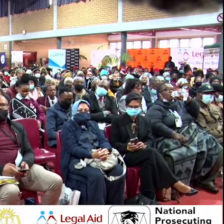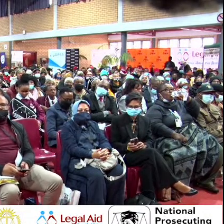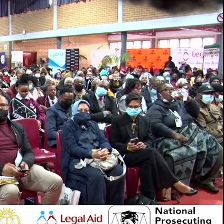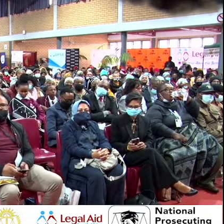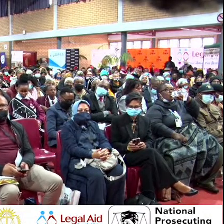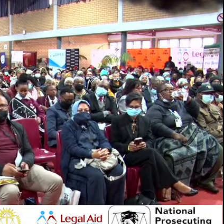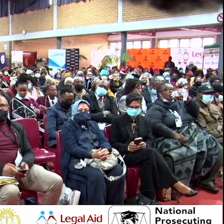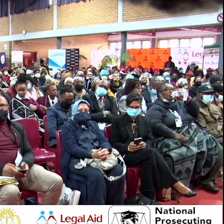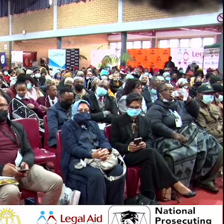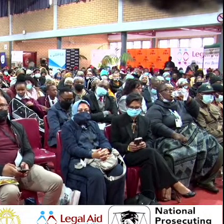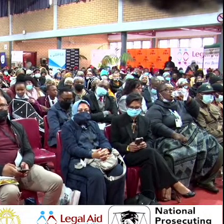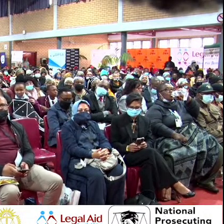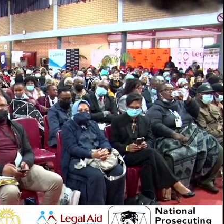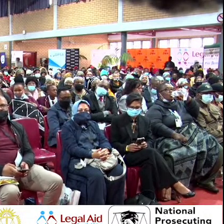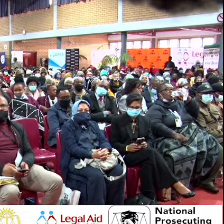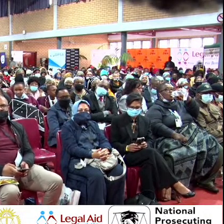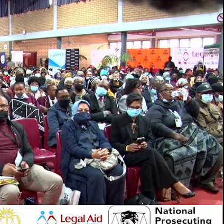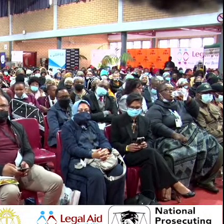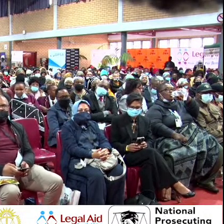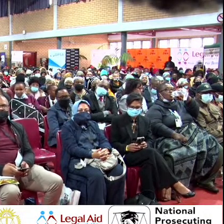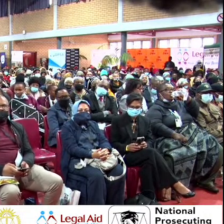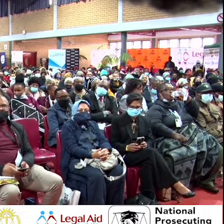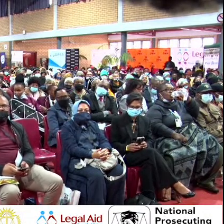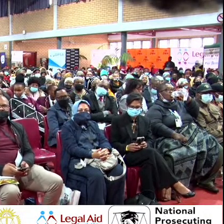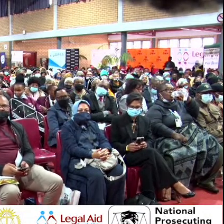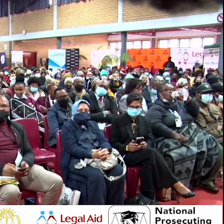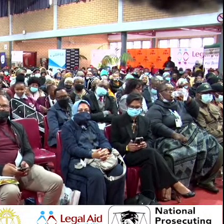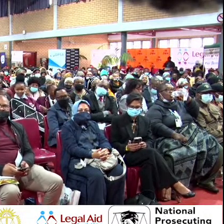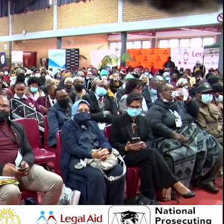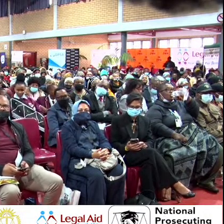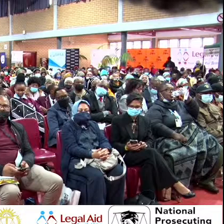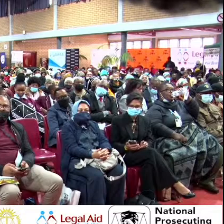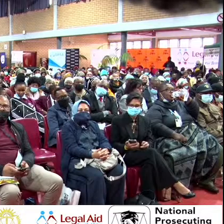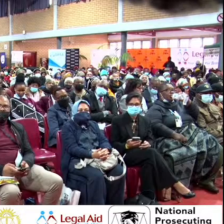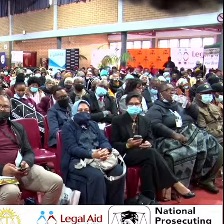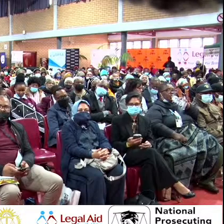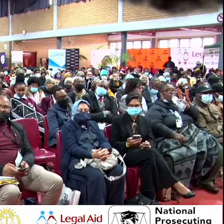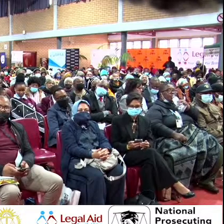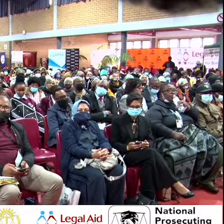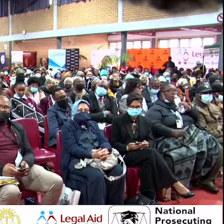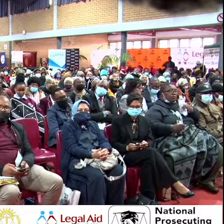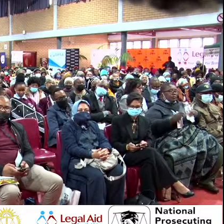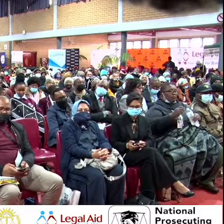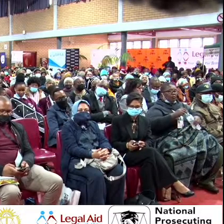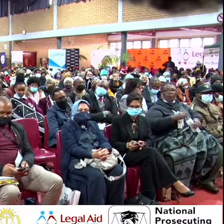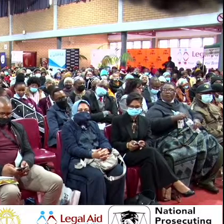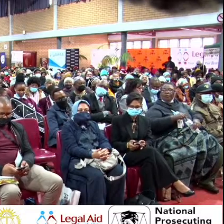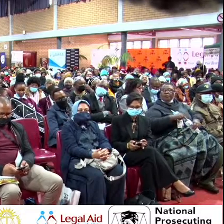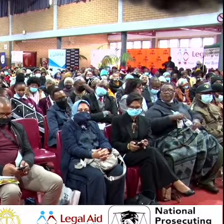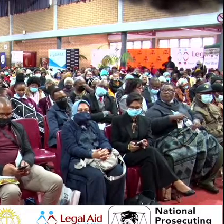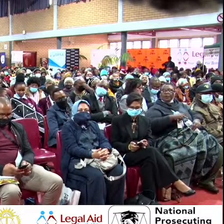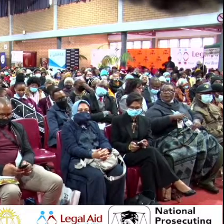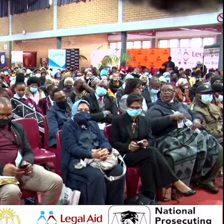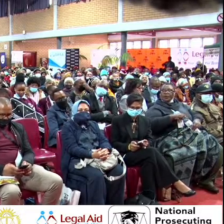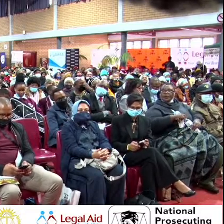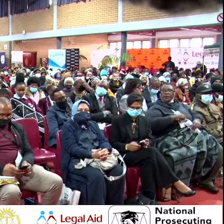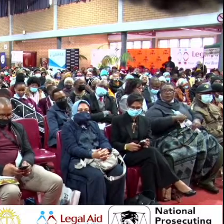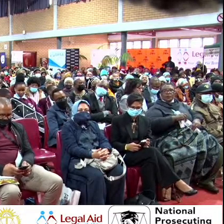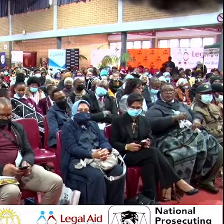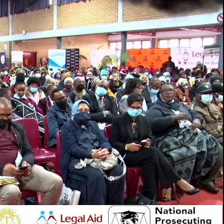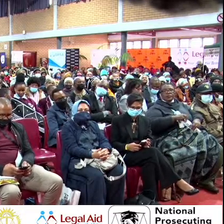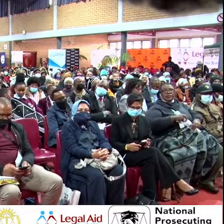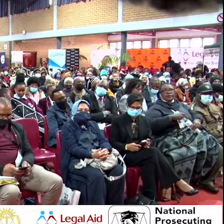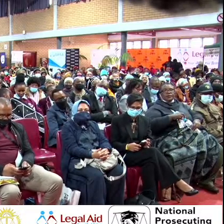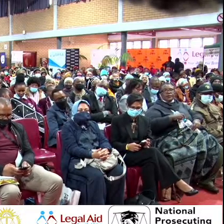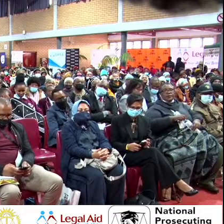coming closer to the community, making sure that the community hear firsthand. But at the same time, the community also